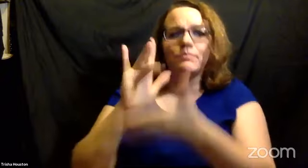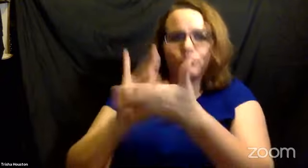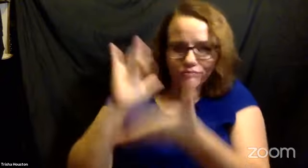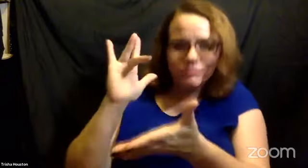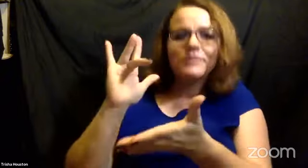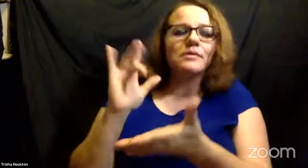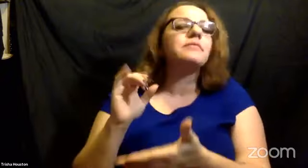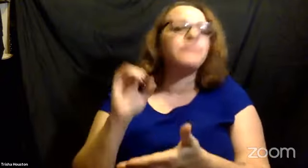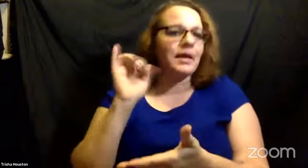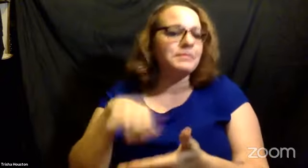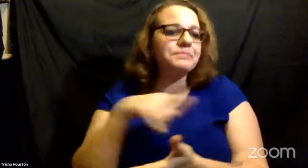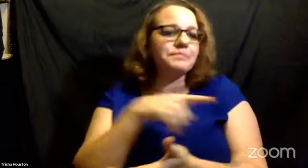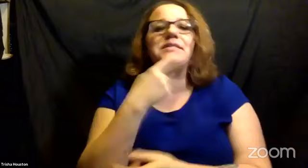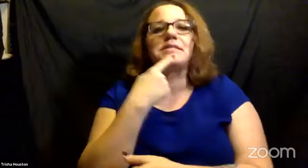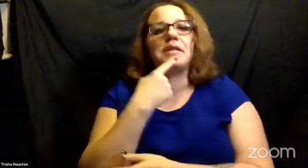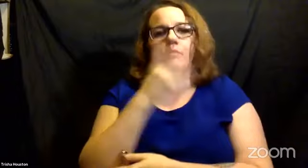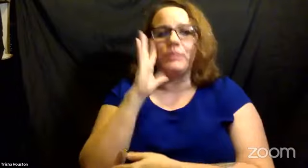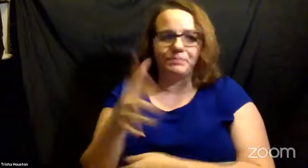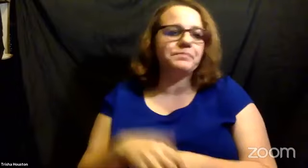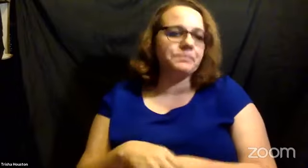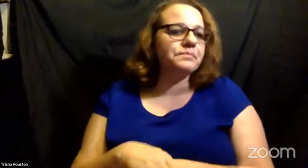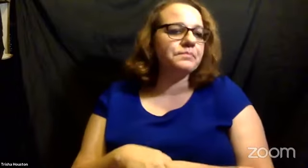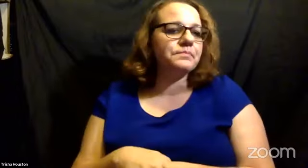just be a hyperlink for when you click the flyer. It'll redirect you to the website.